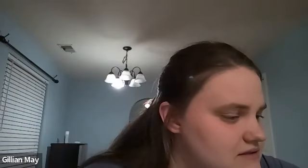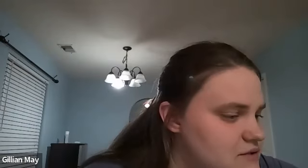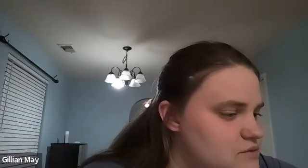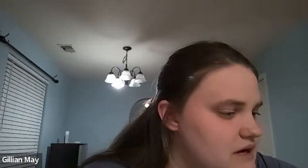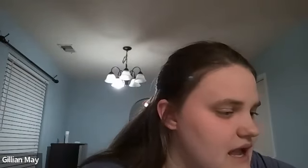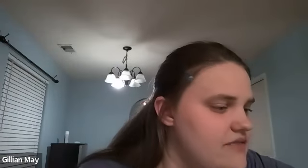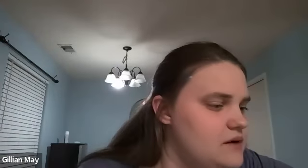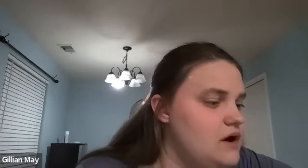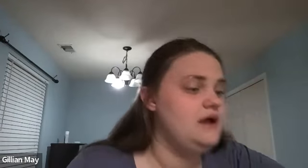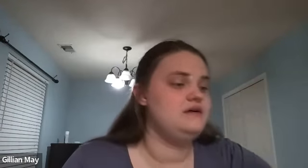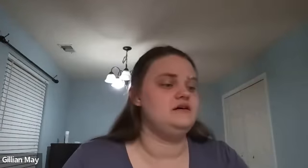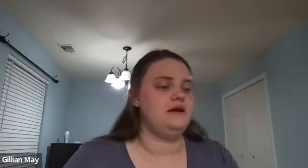There was one I had that. Okay.